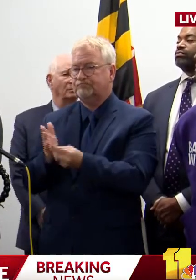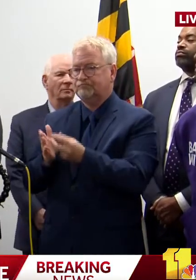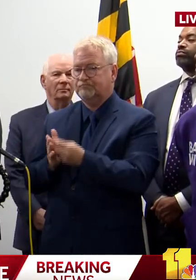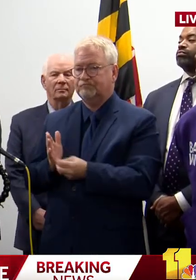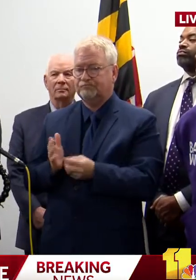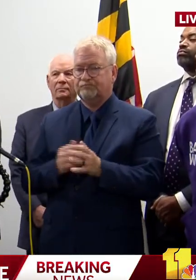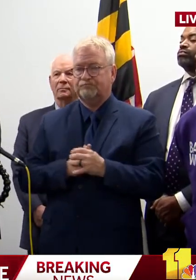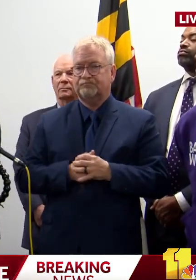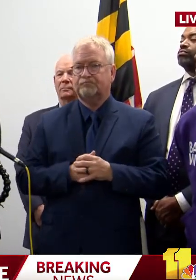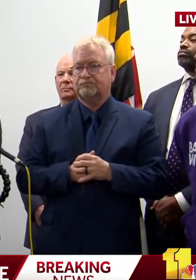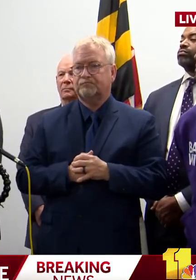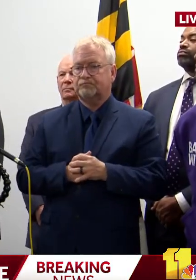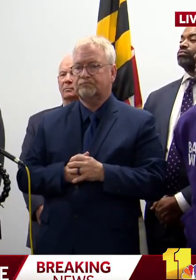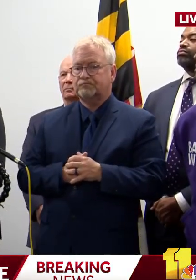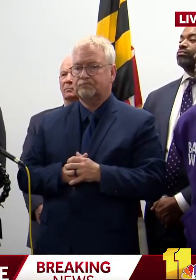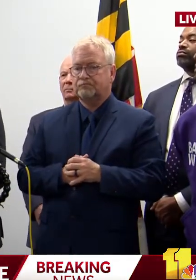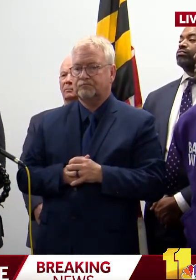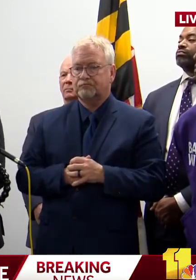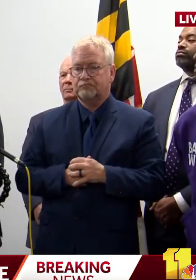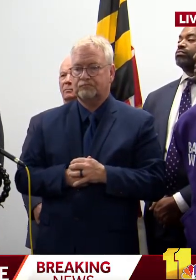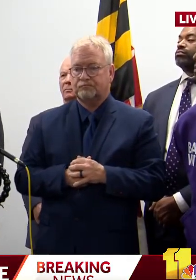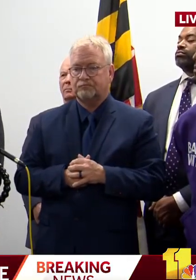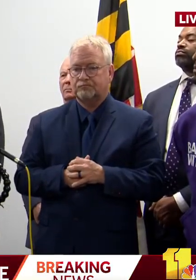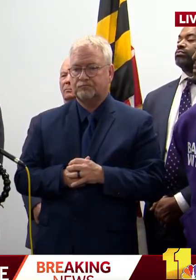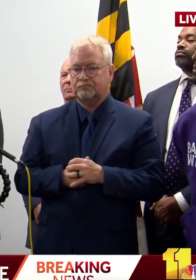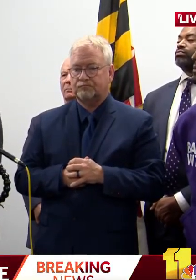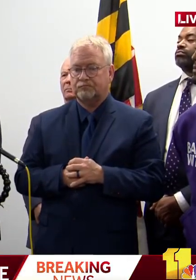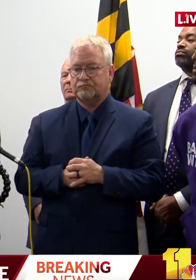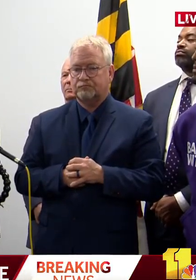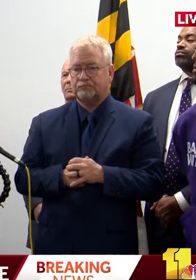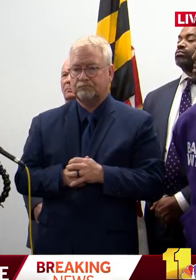Presidente Biden entiende bien la